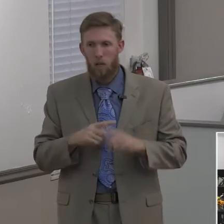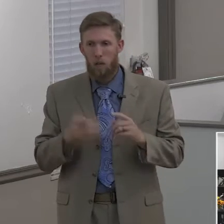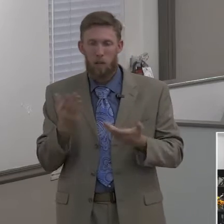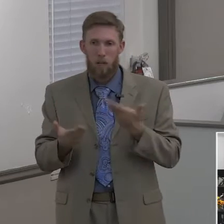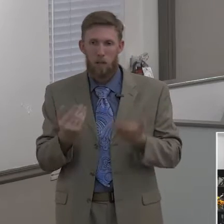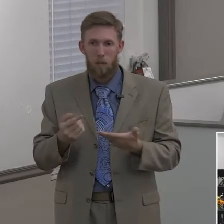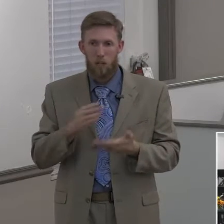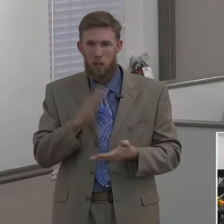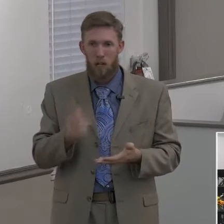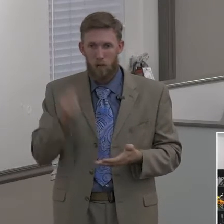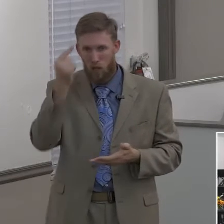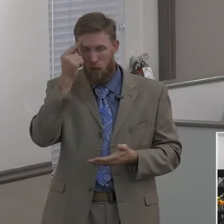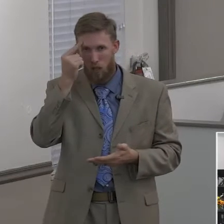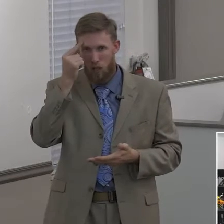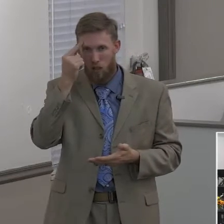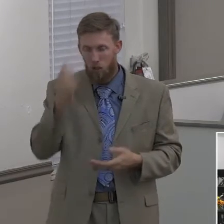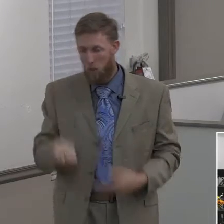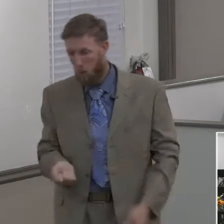into the power?